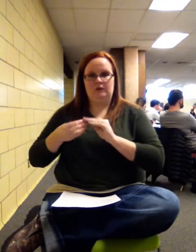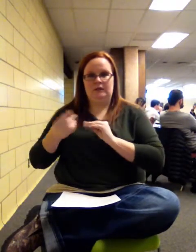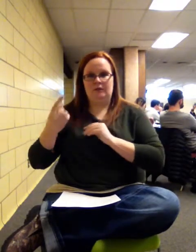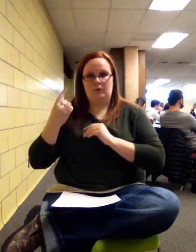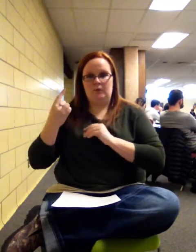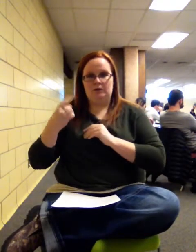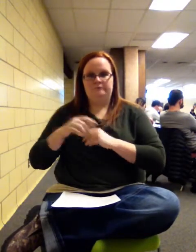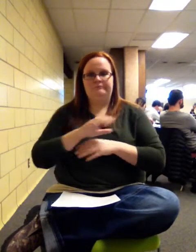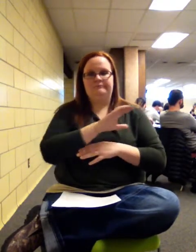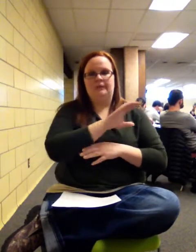number 1.